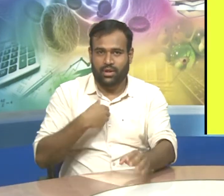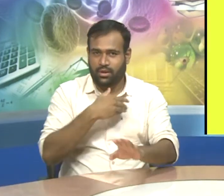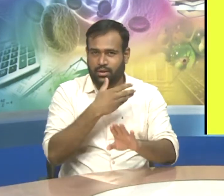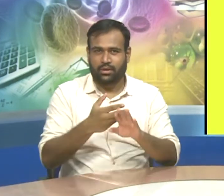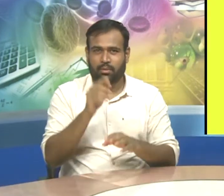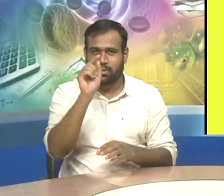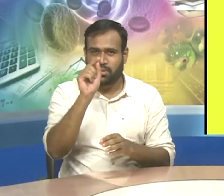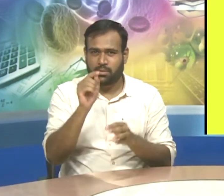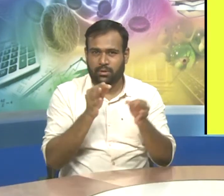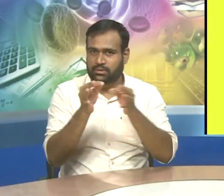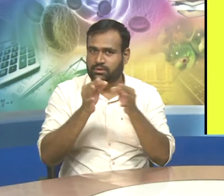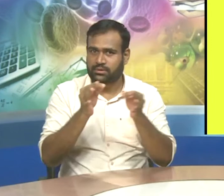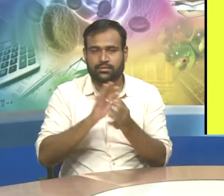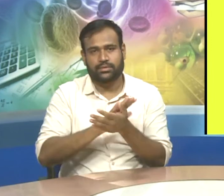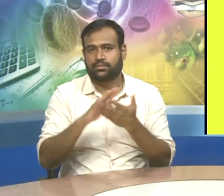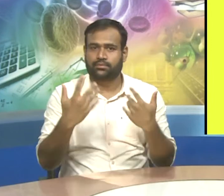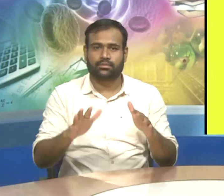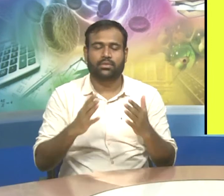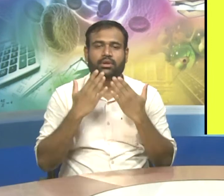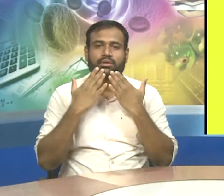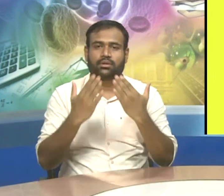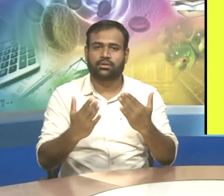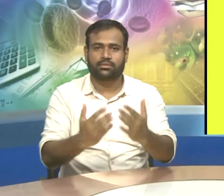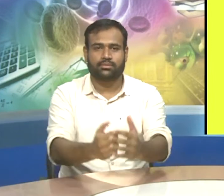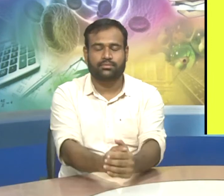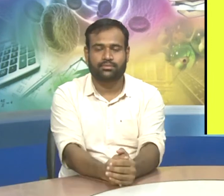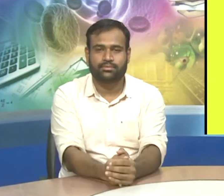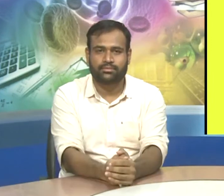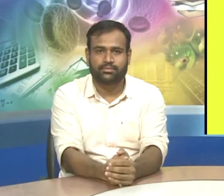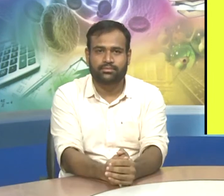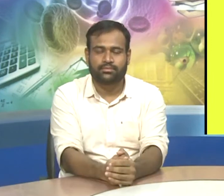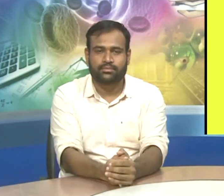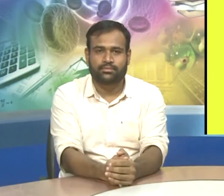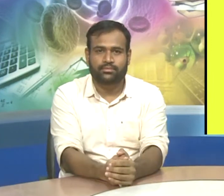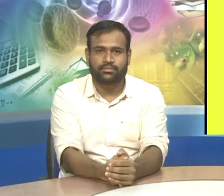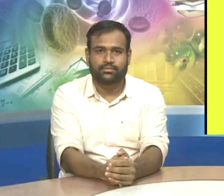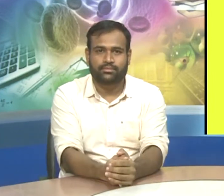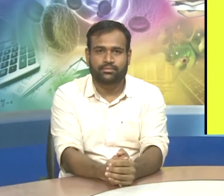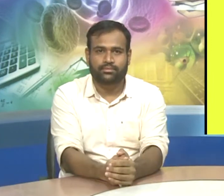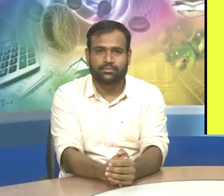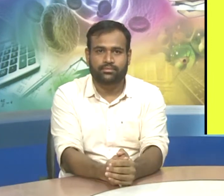So we discussed the lesson state legislature. Thank you so much.